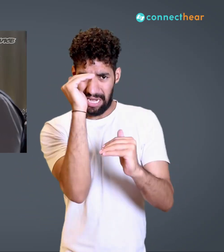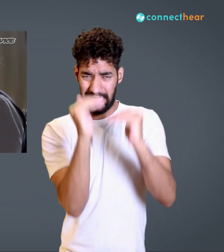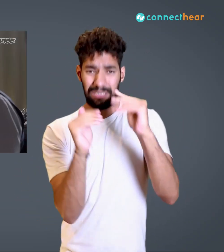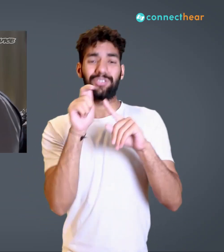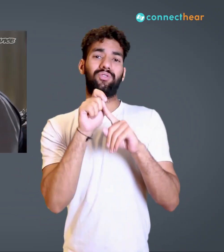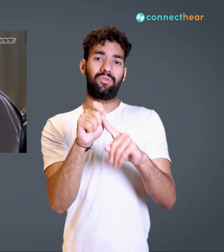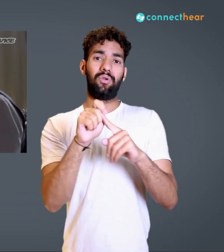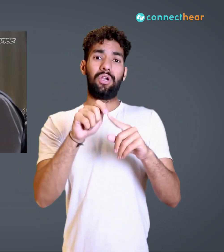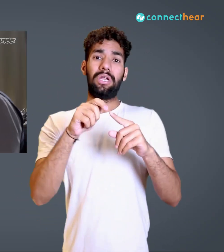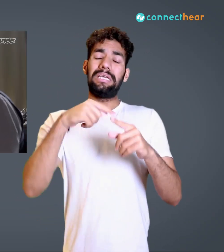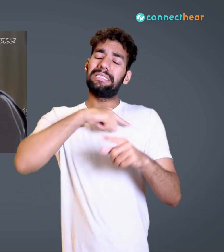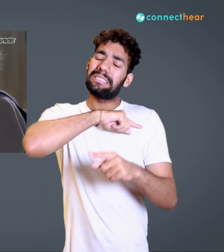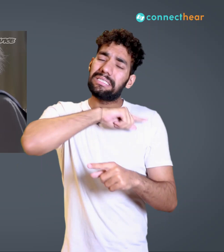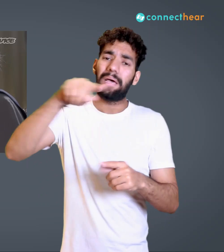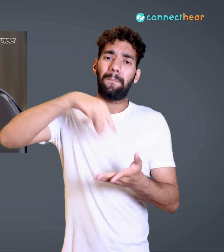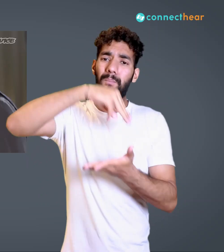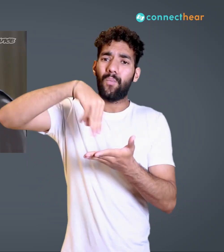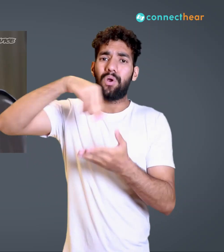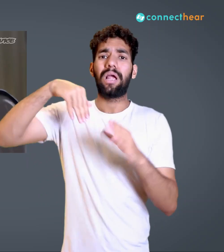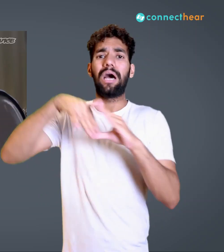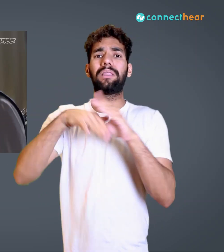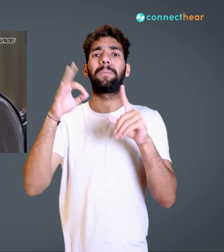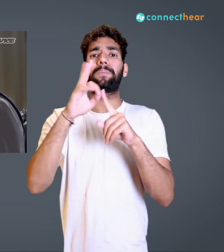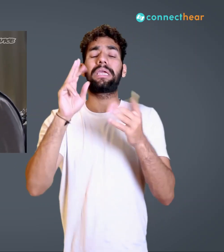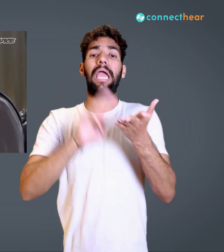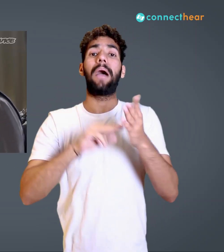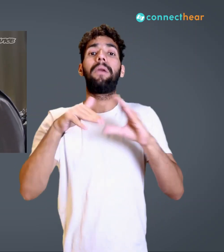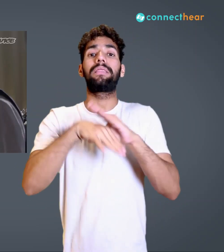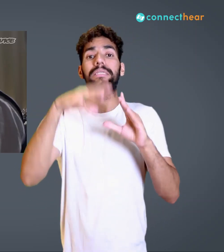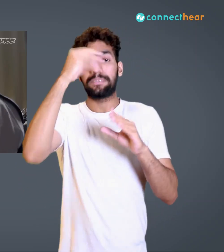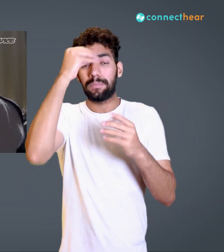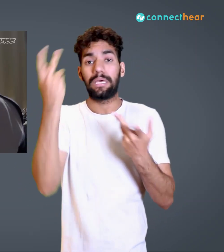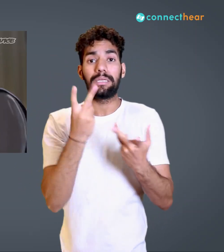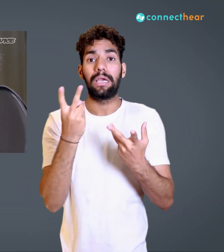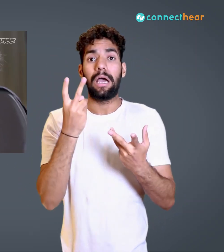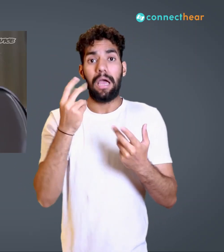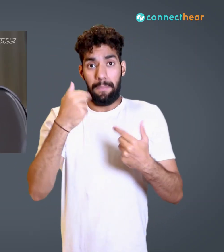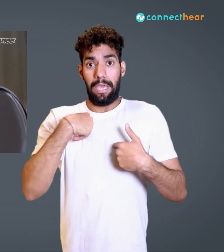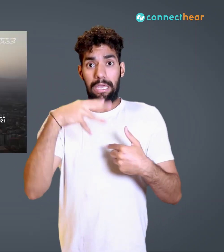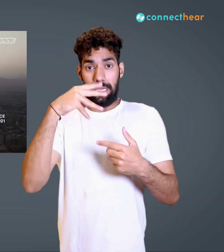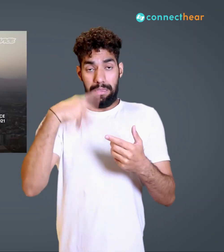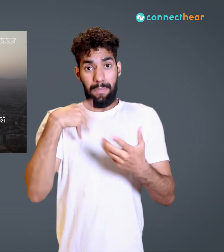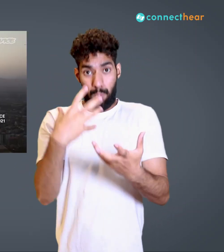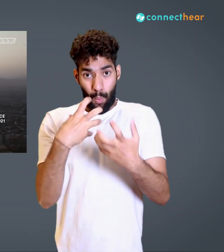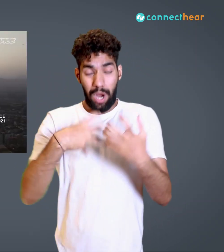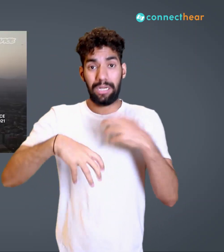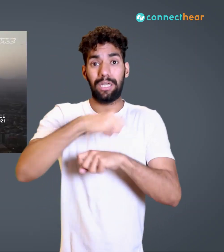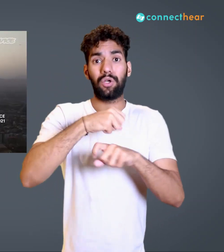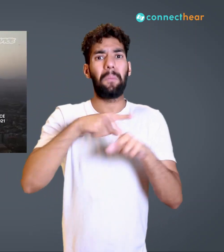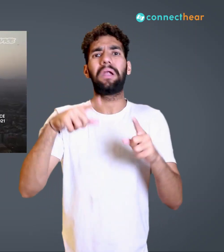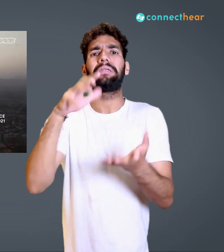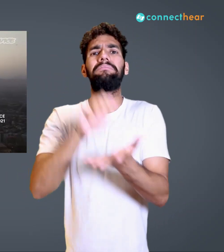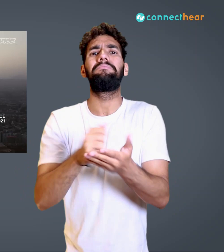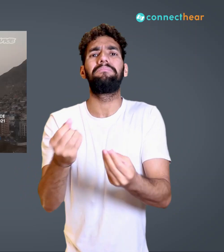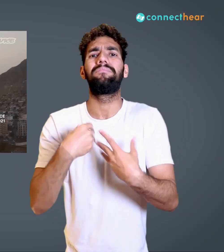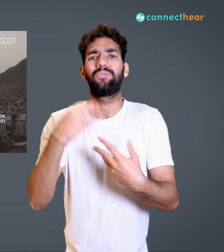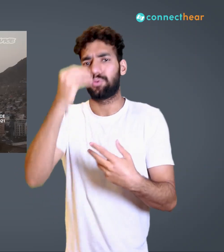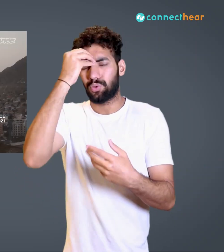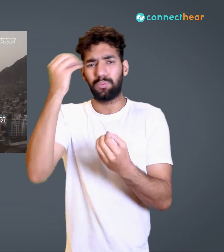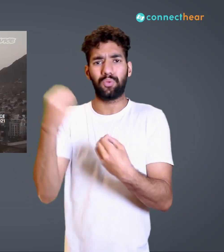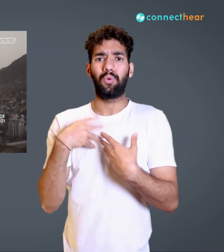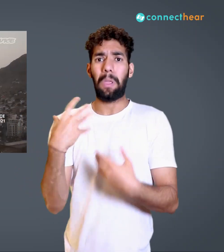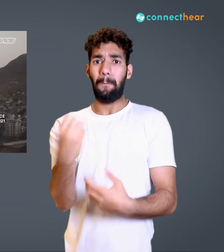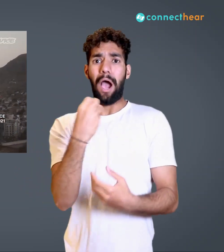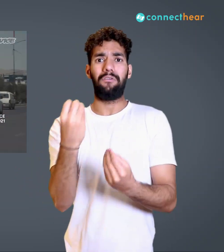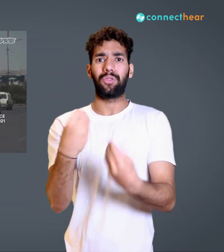No management system works if the Prime Minister has the responsibility, but he doesn't have the authority. Another force Khan has tried to